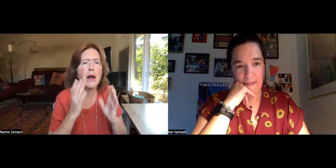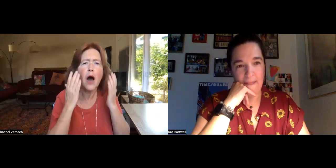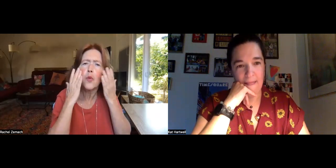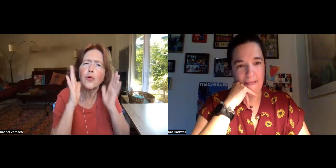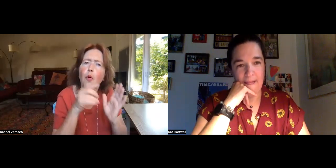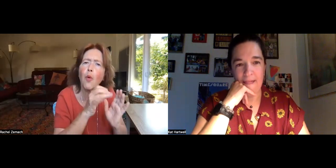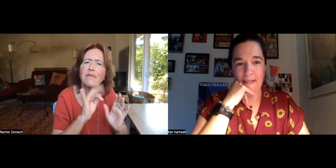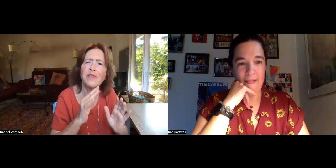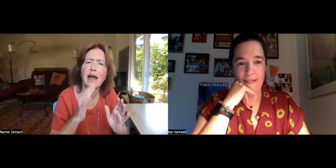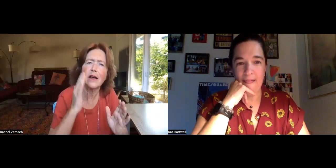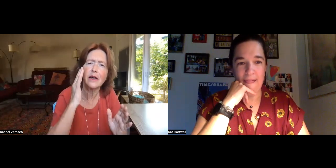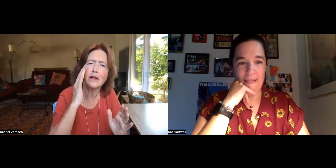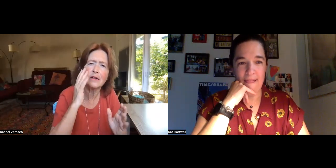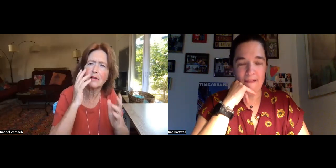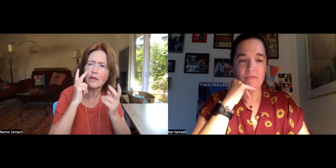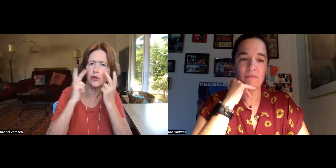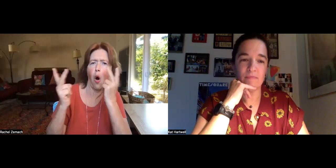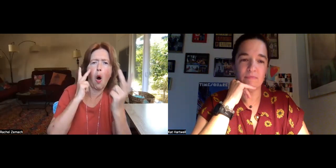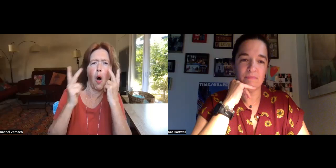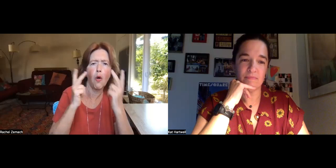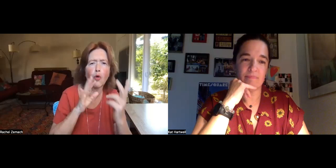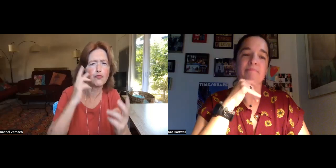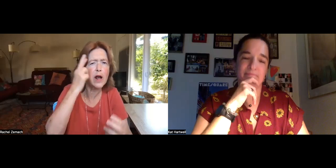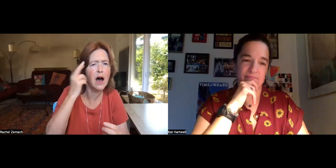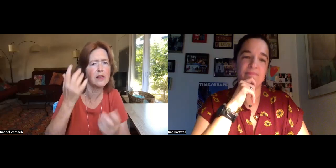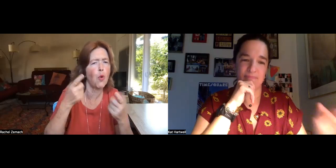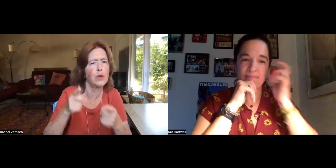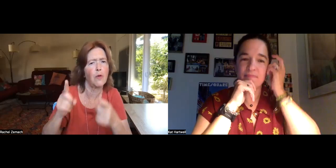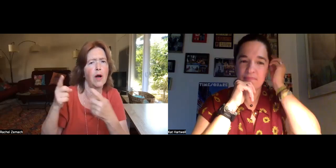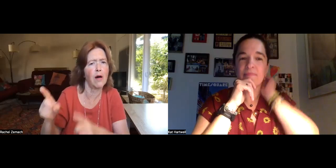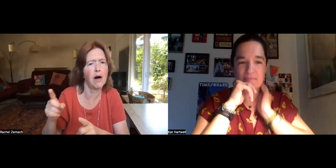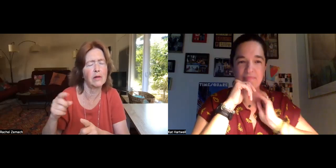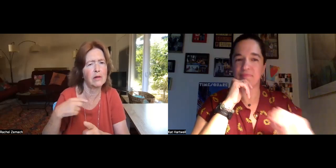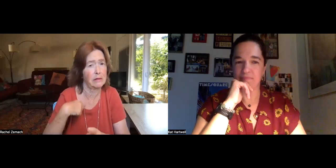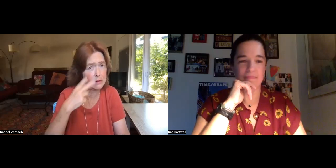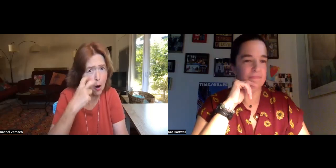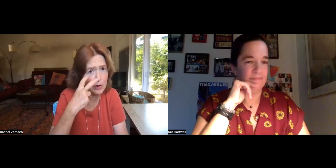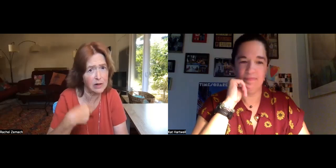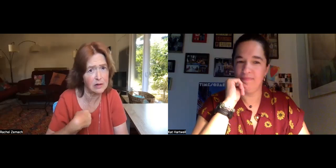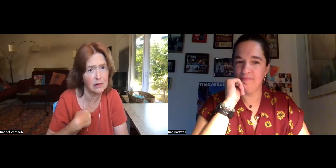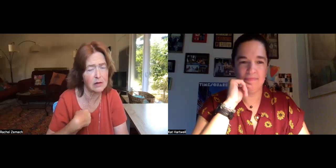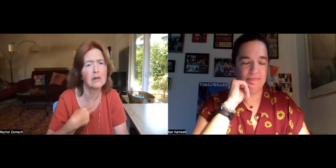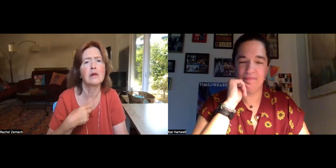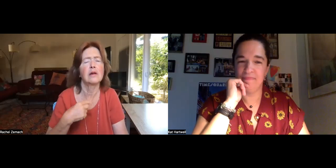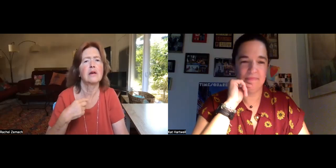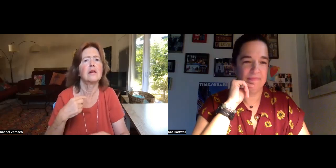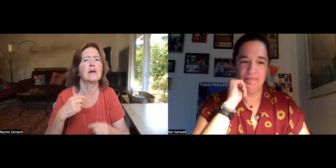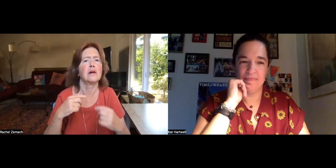I don't know if they thought or realized what was going on. Doubt it.